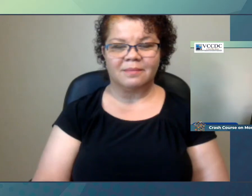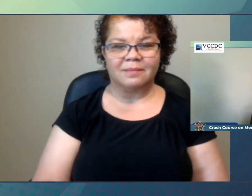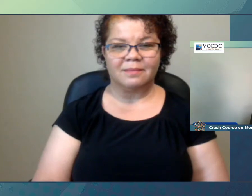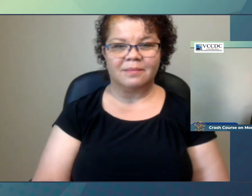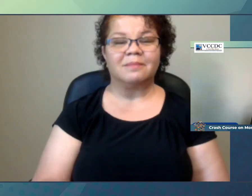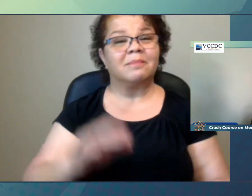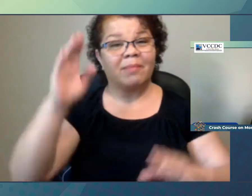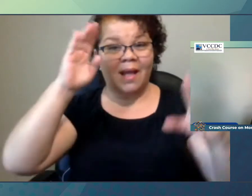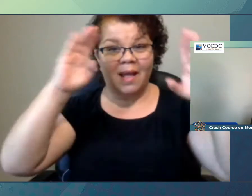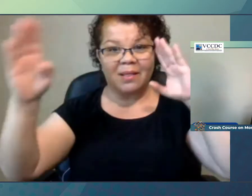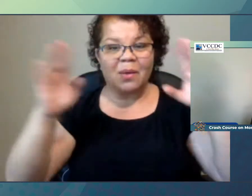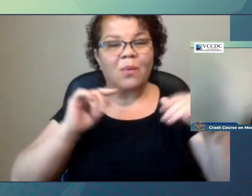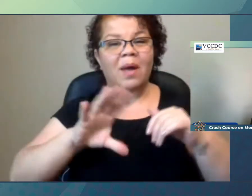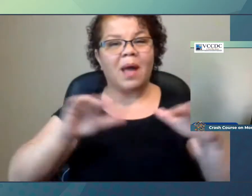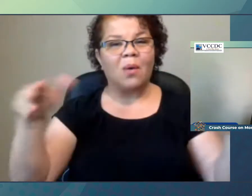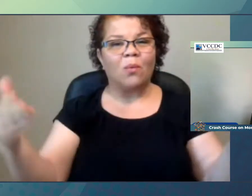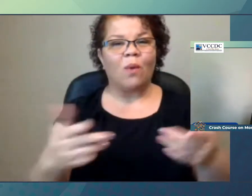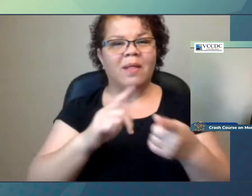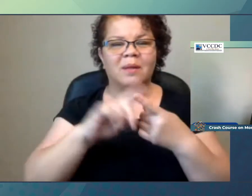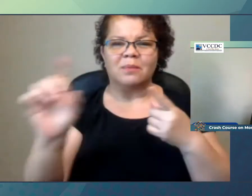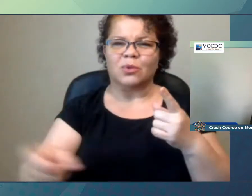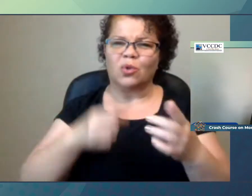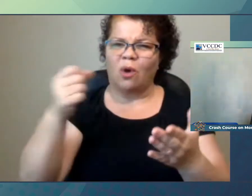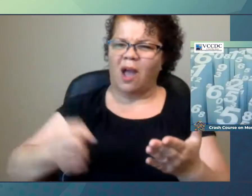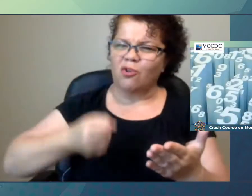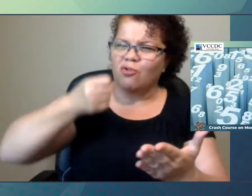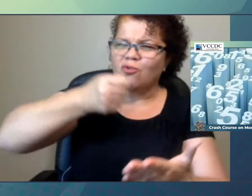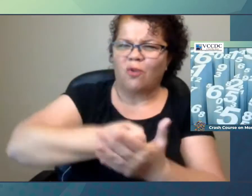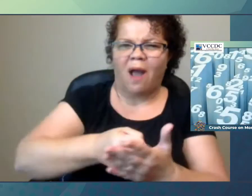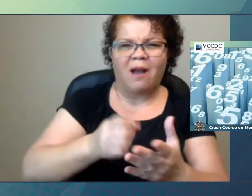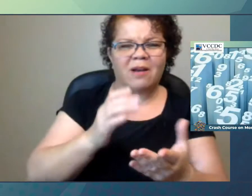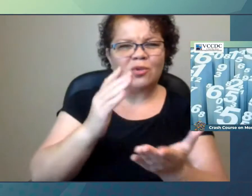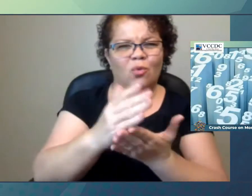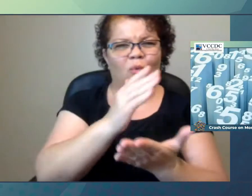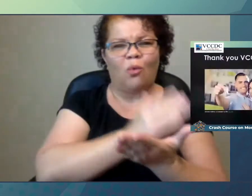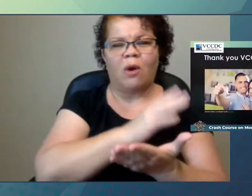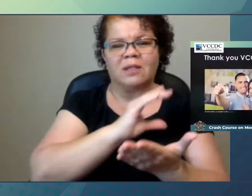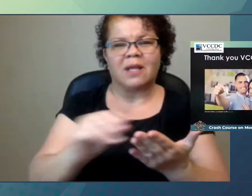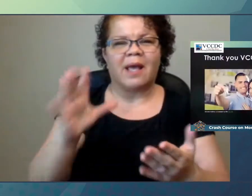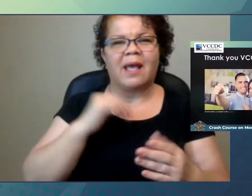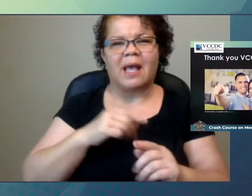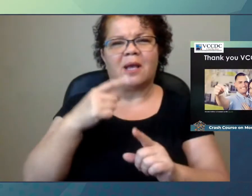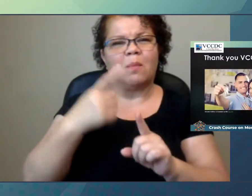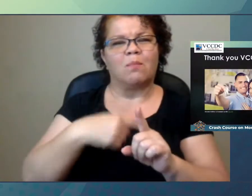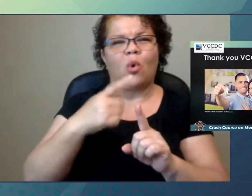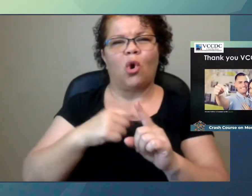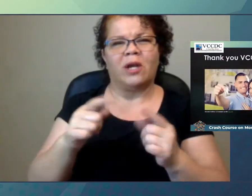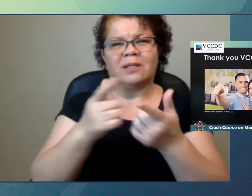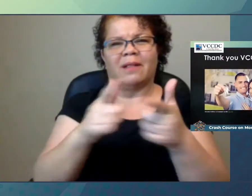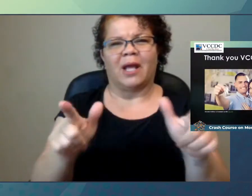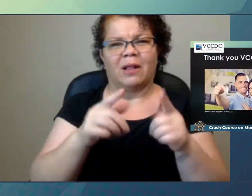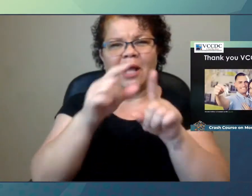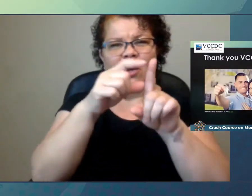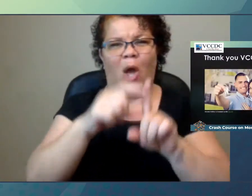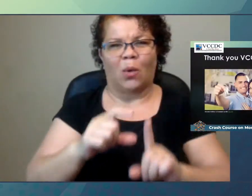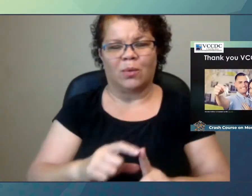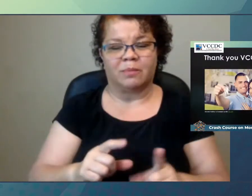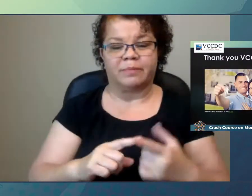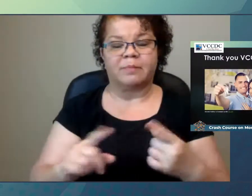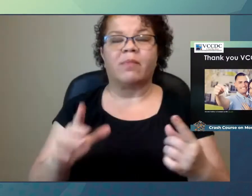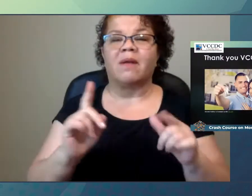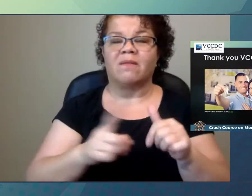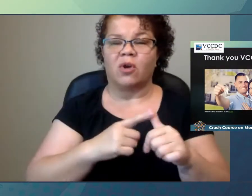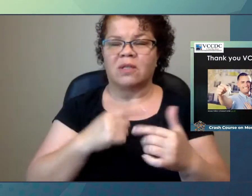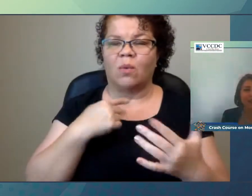Hello, and welcome to a crash course in mortgage lingo. First of all, I want to thank